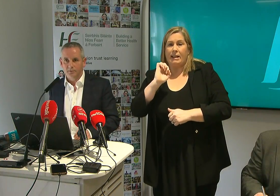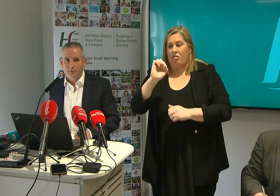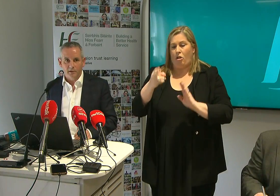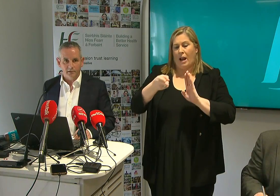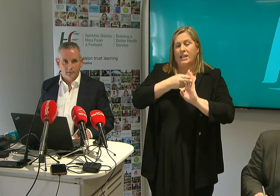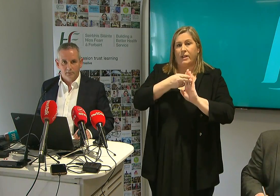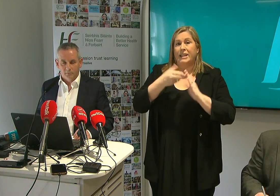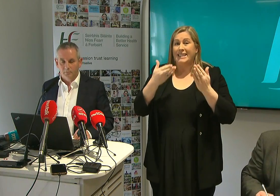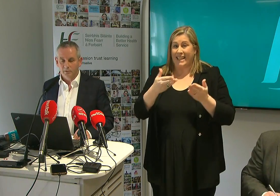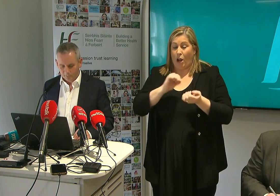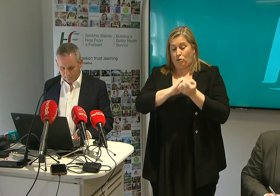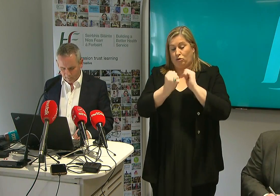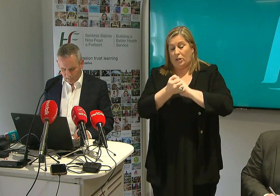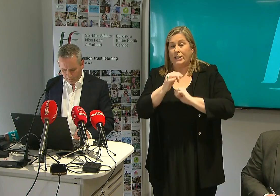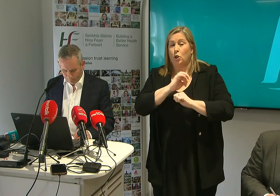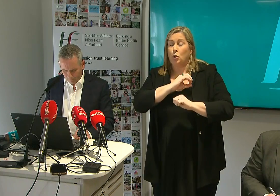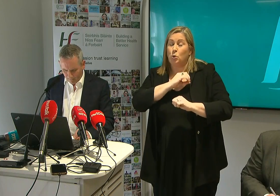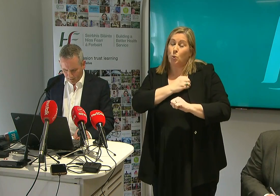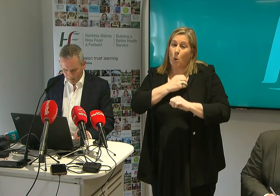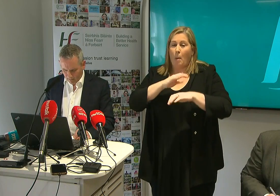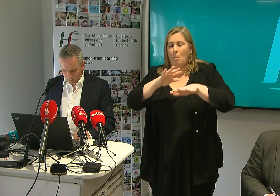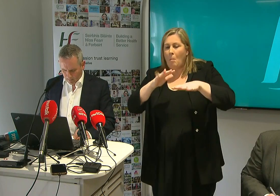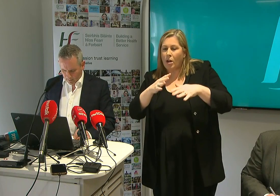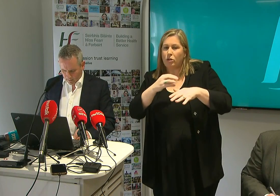now moved to moderate to high.